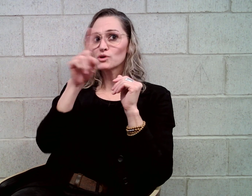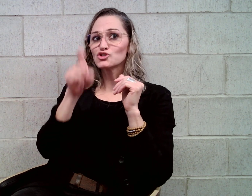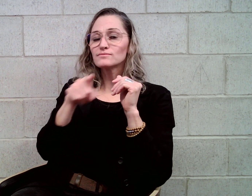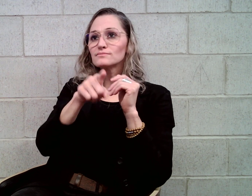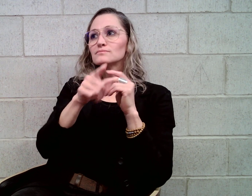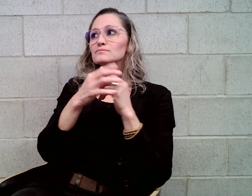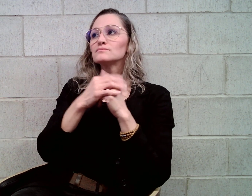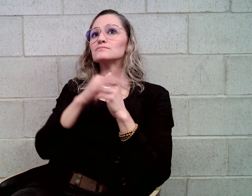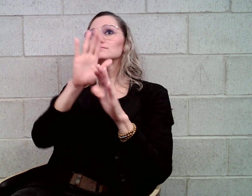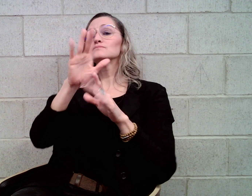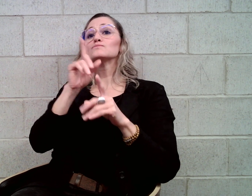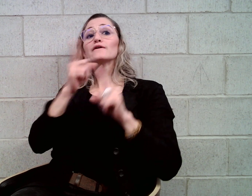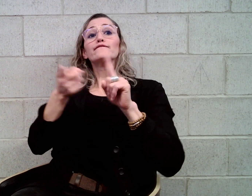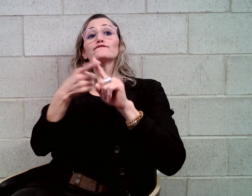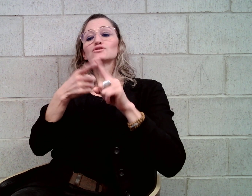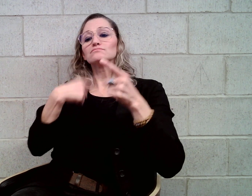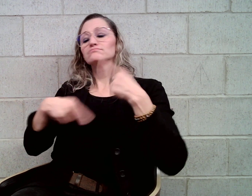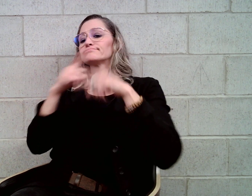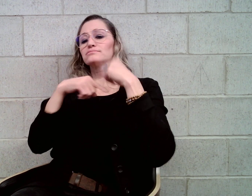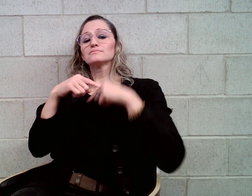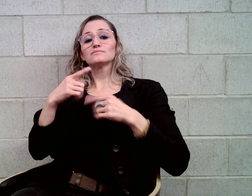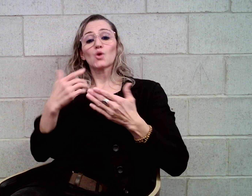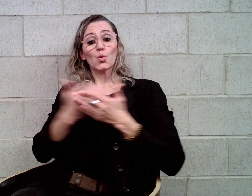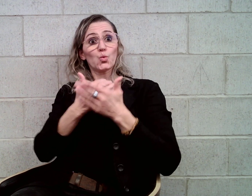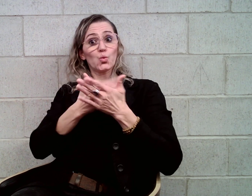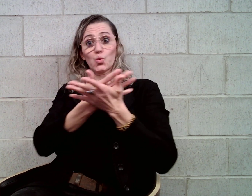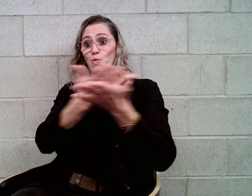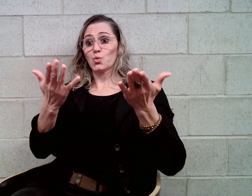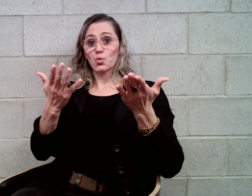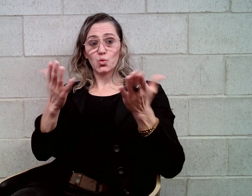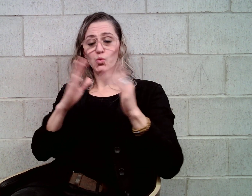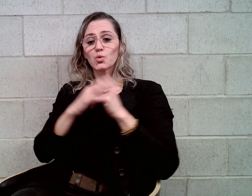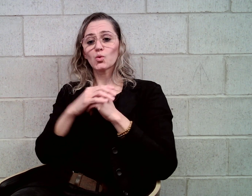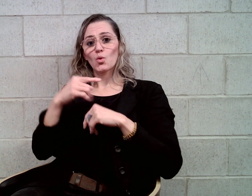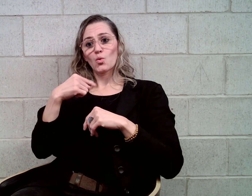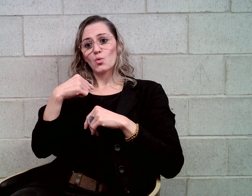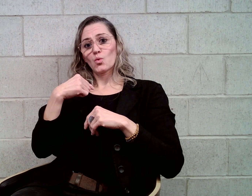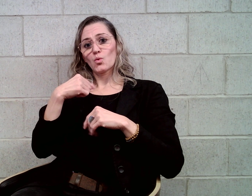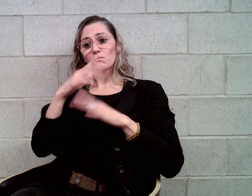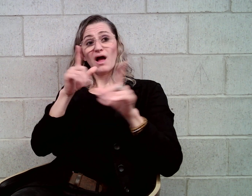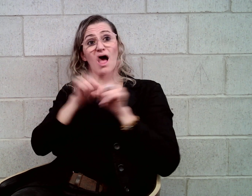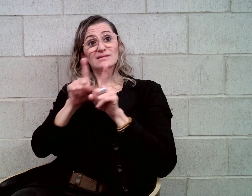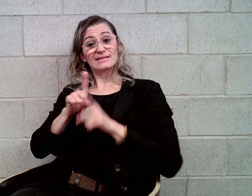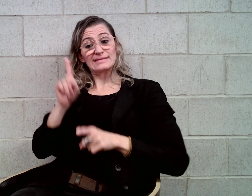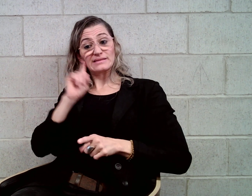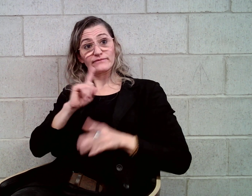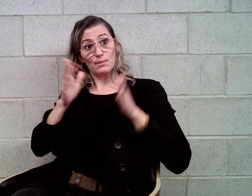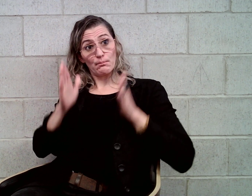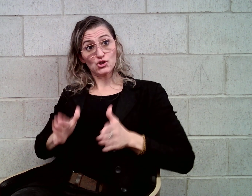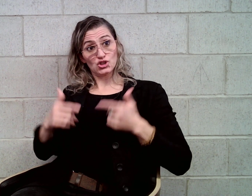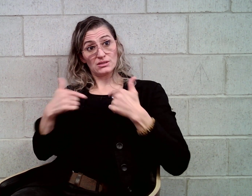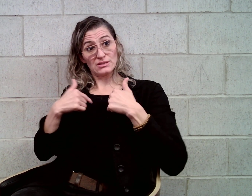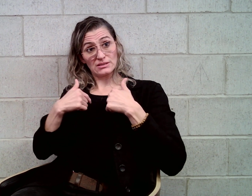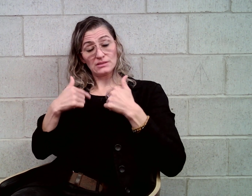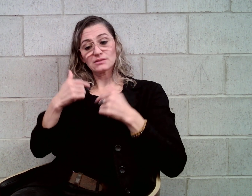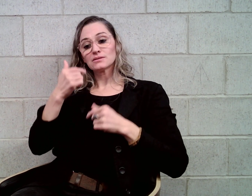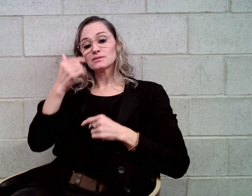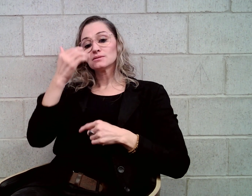It's a good question, Jack. To go back, when we first encountered the new cast, as a